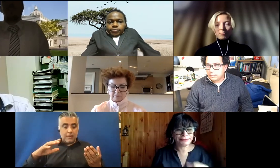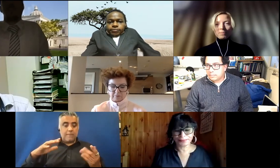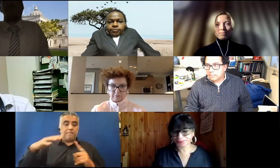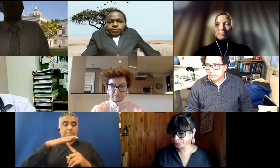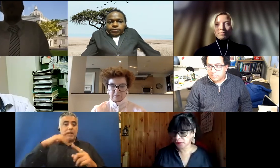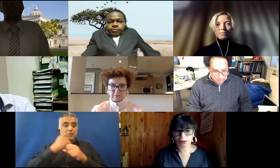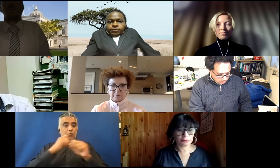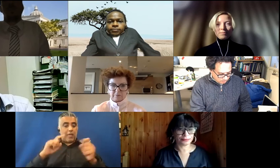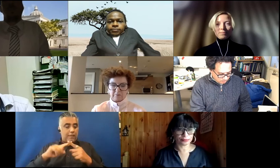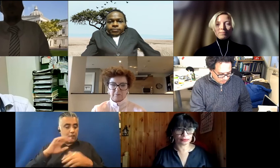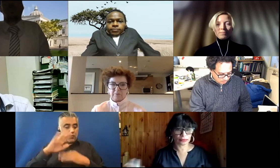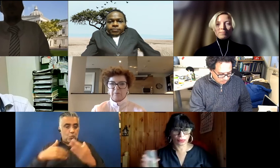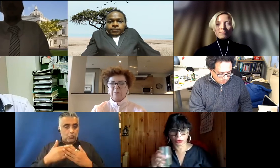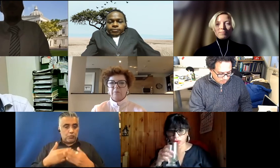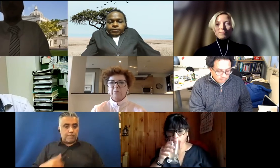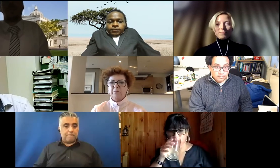of everybody.